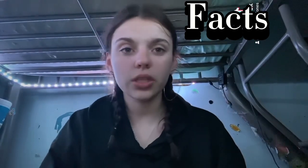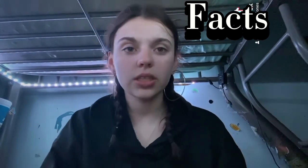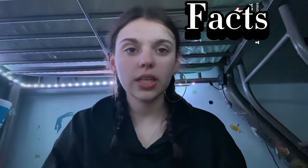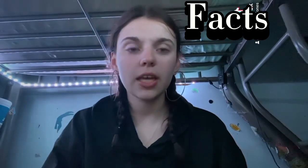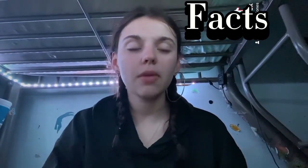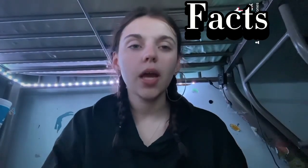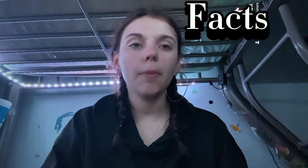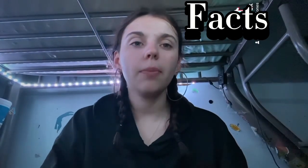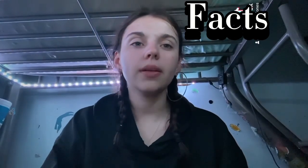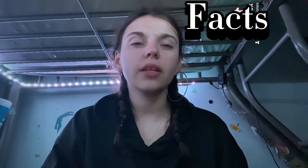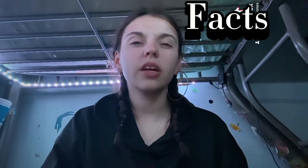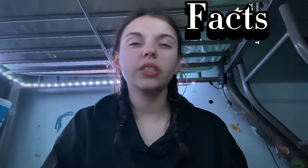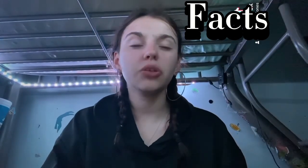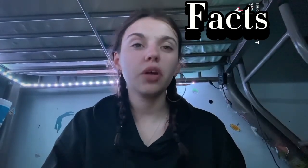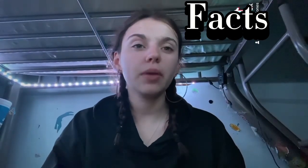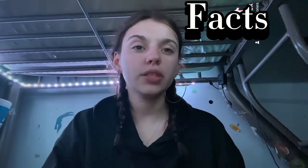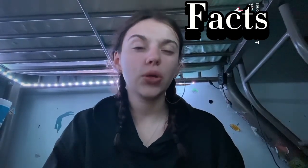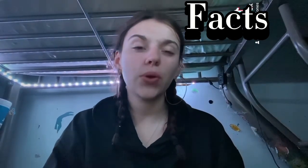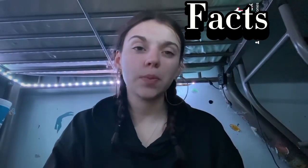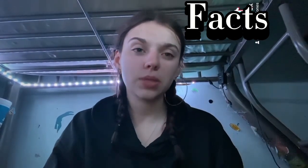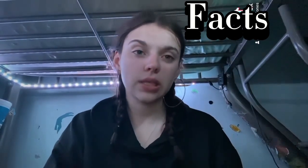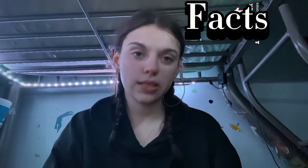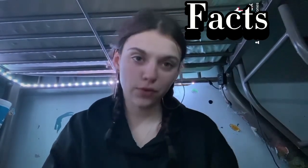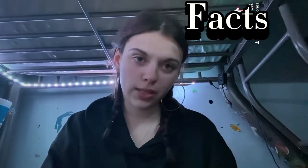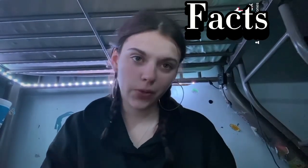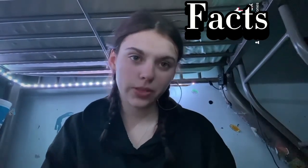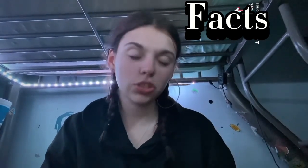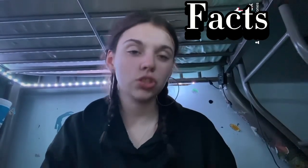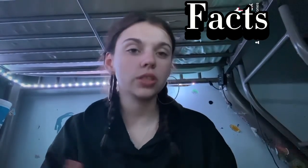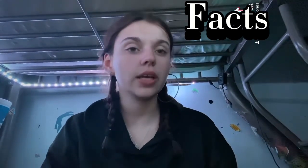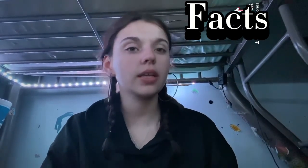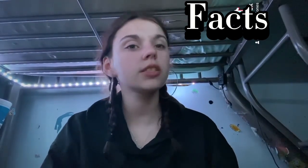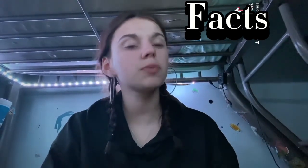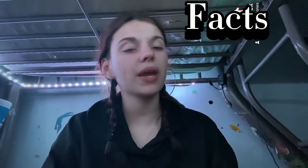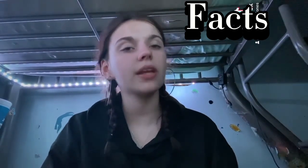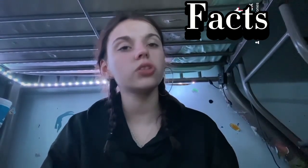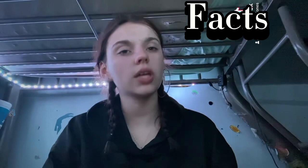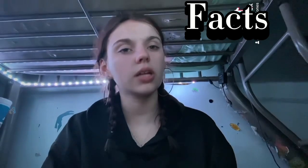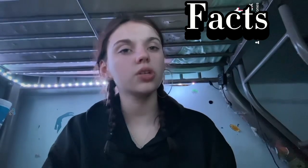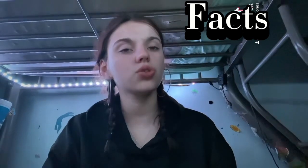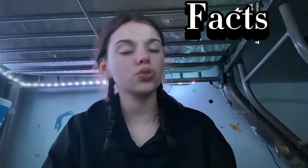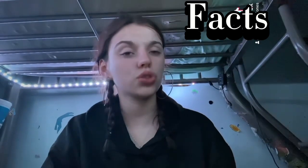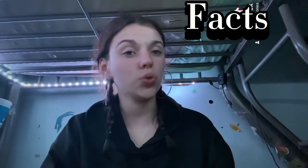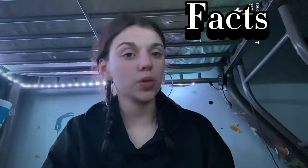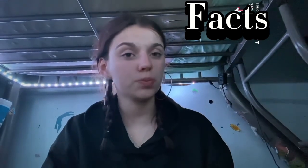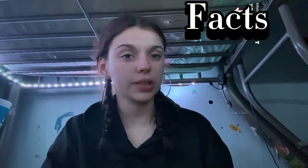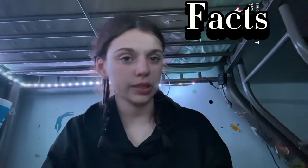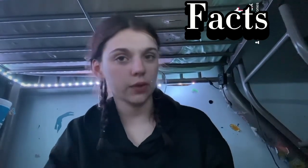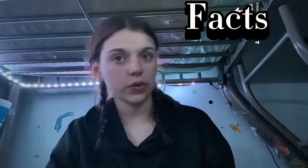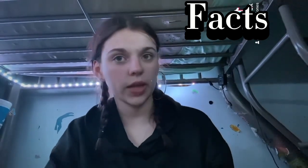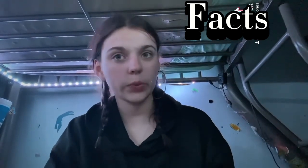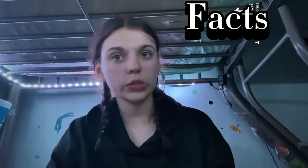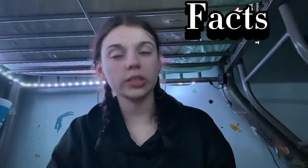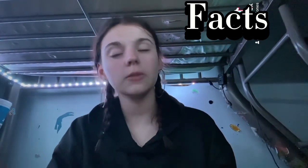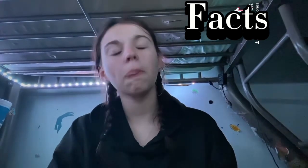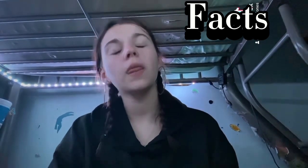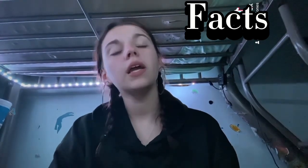the same, but there are still going to be two completely different languages, just like Spanish and English. Those are two completely different languages.